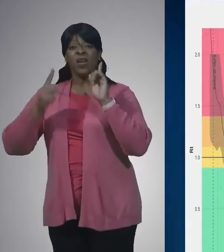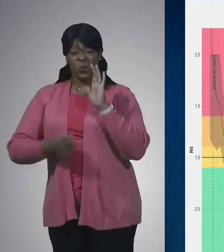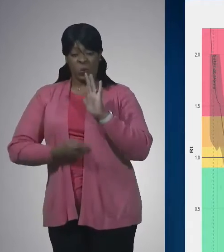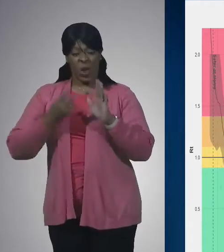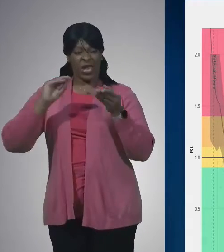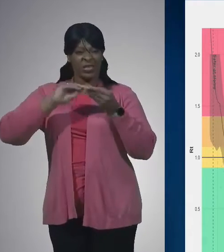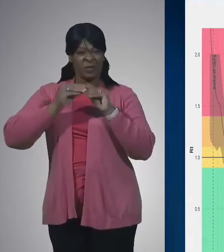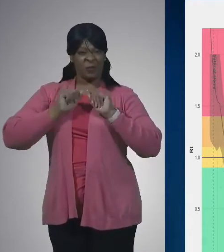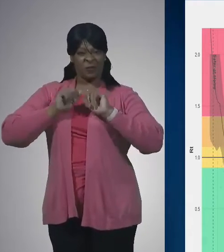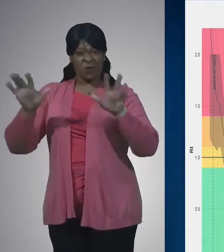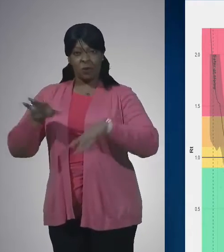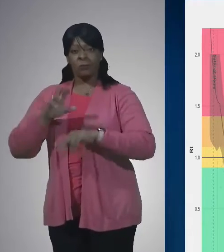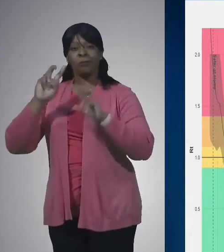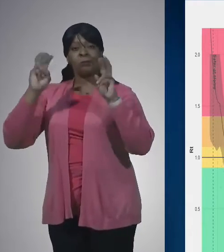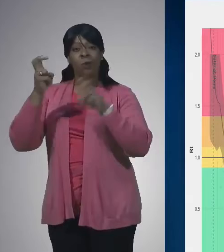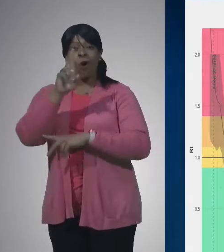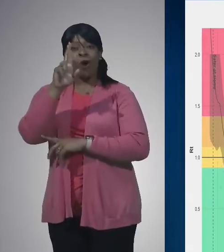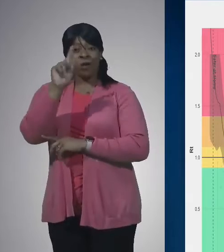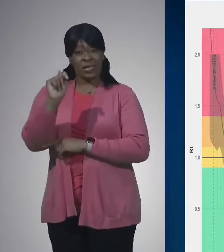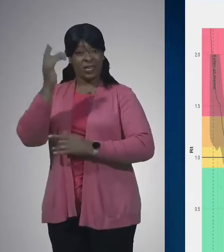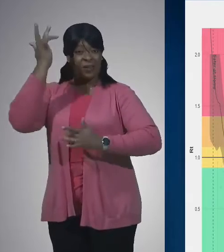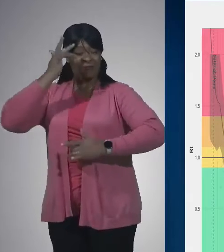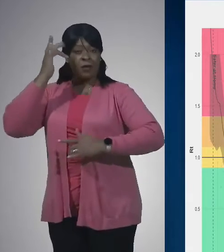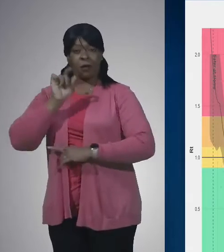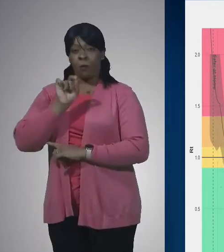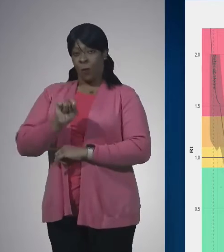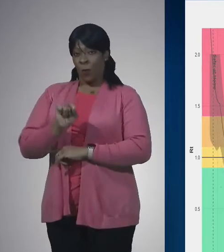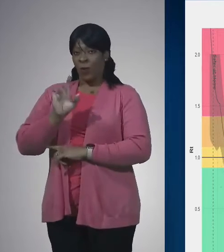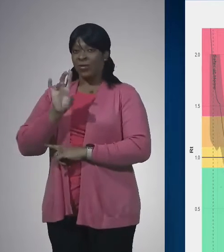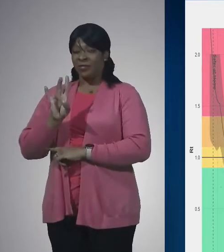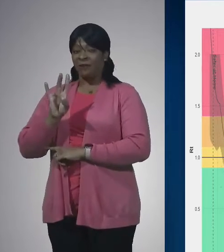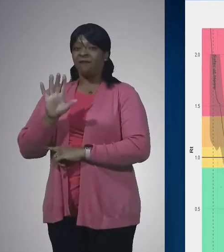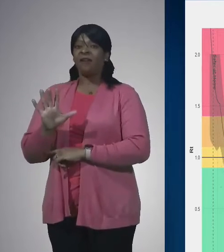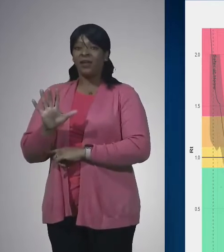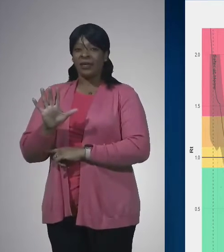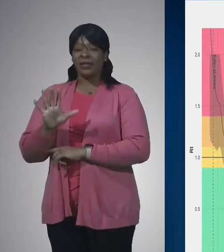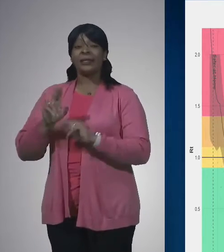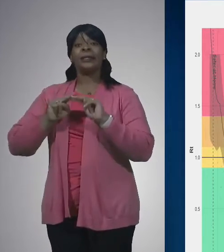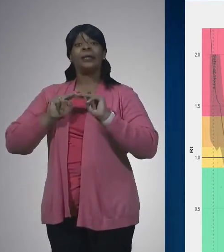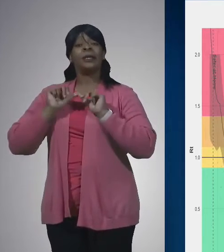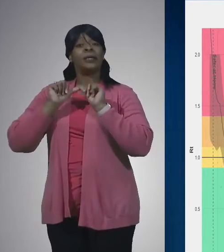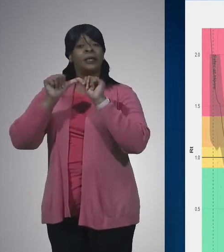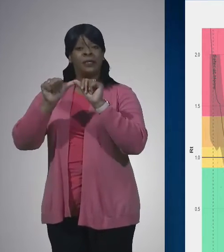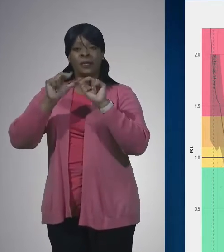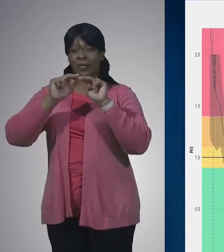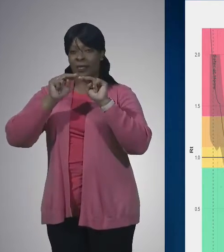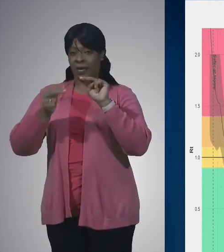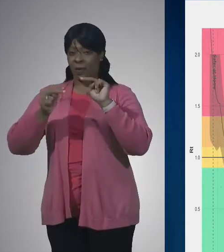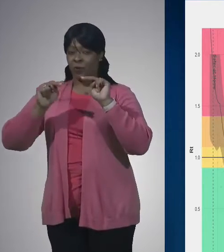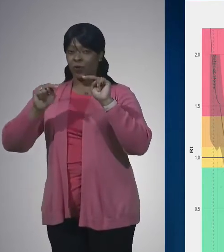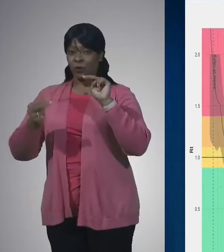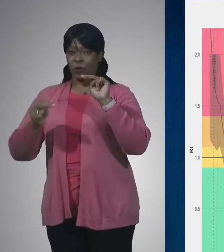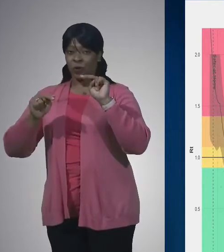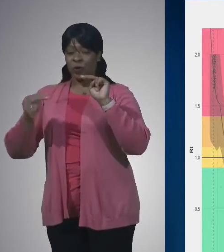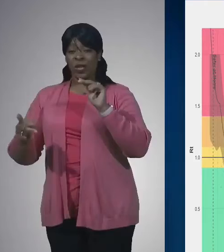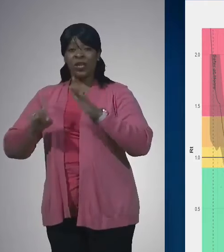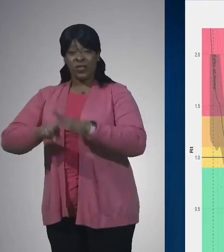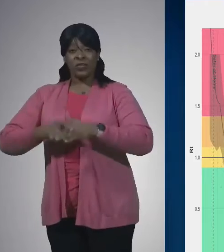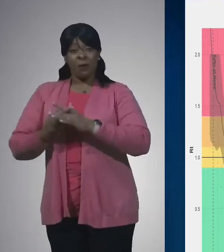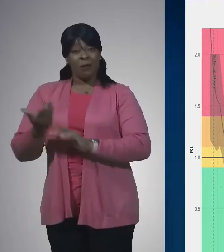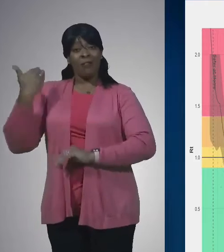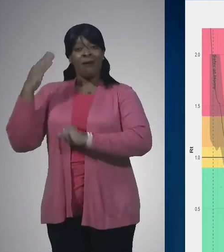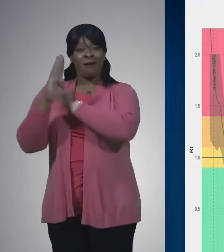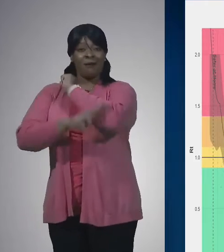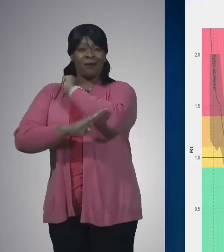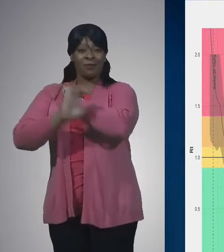or RT, of the virus is now 0.75. It has continued a downward trend that began in